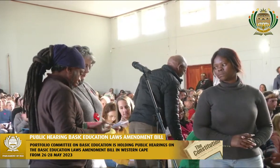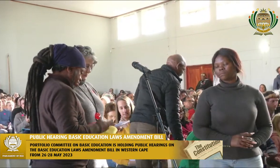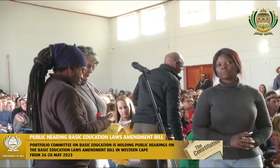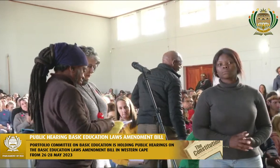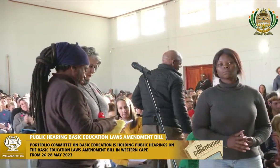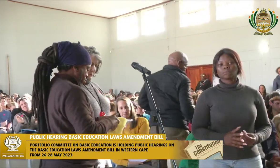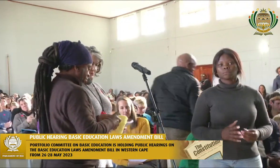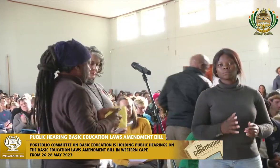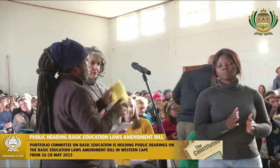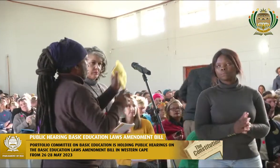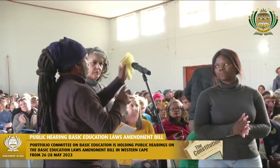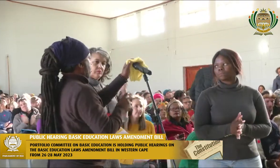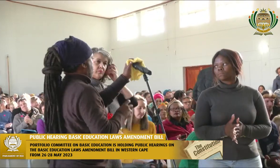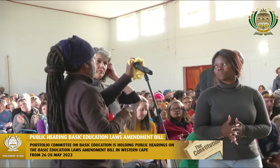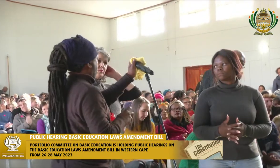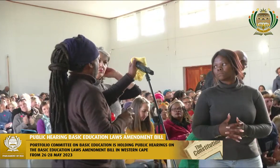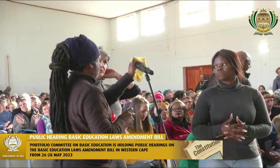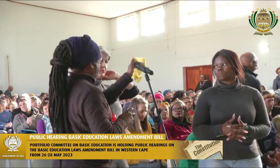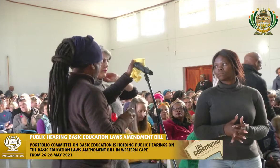that.